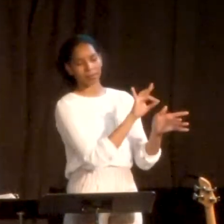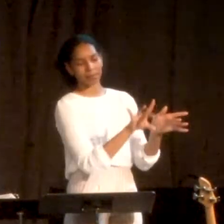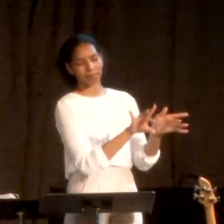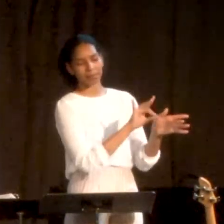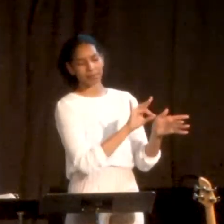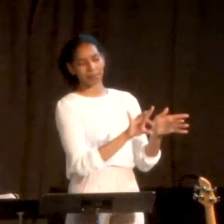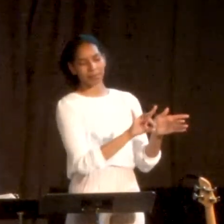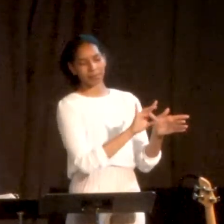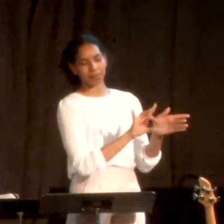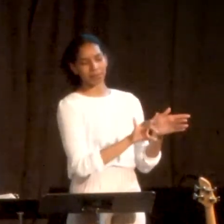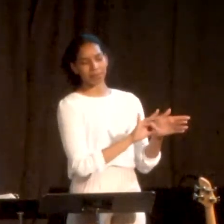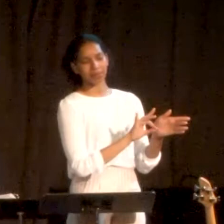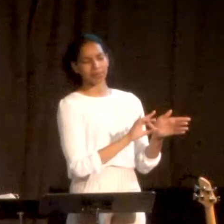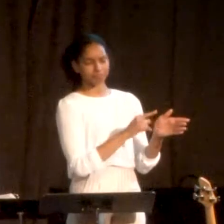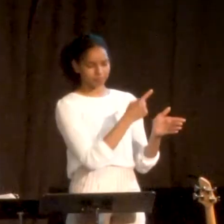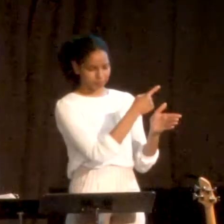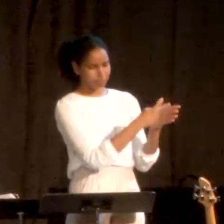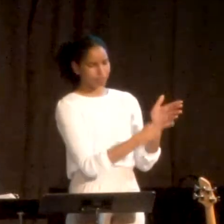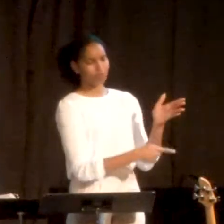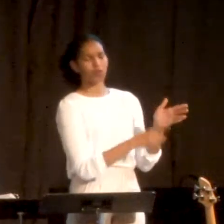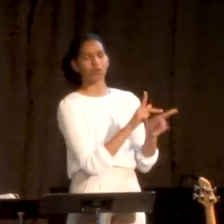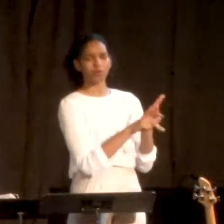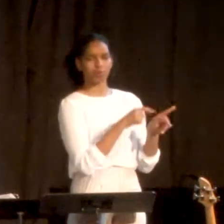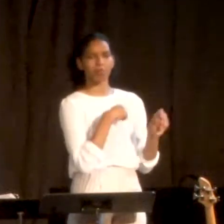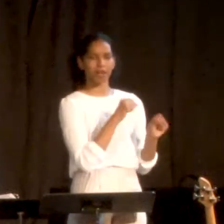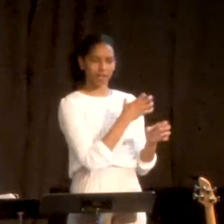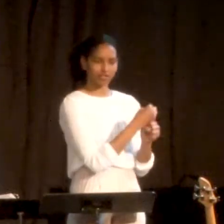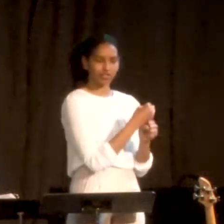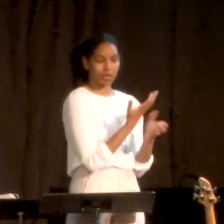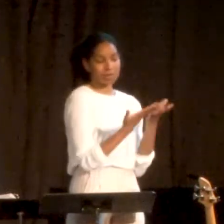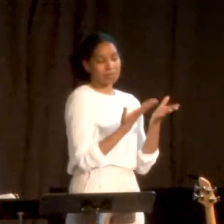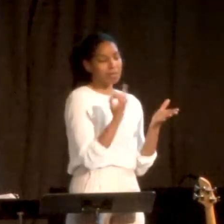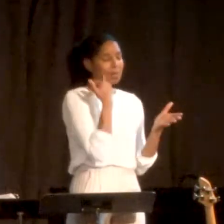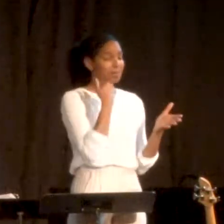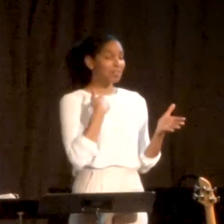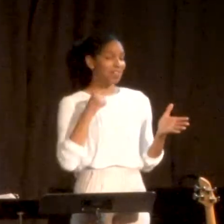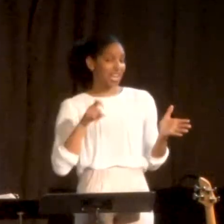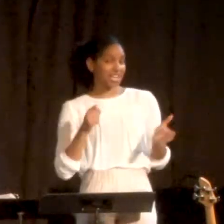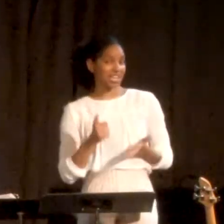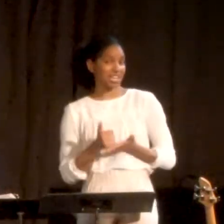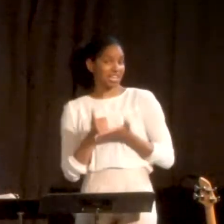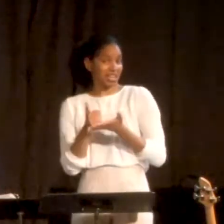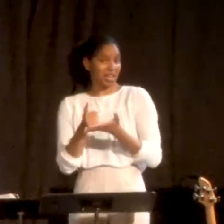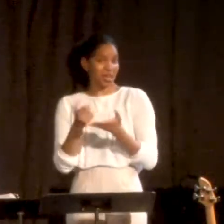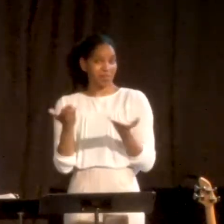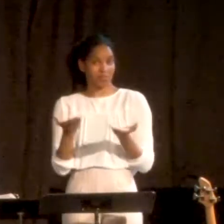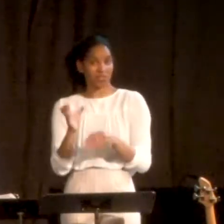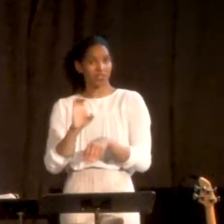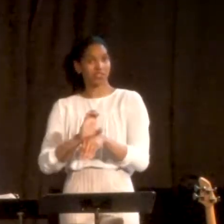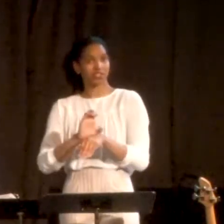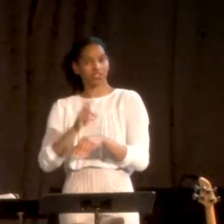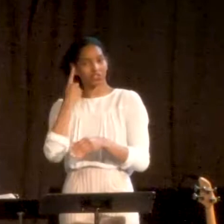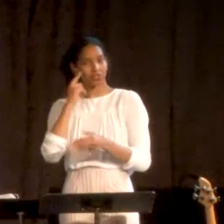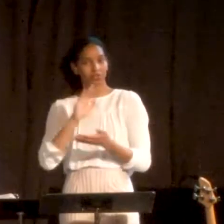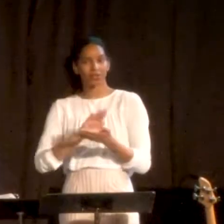at around church. Maybe it's the building and grounds committee. Maybe it's